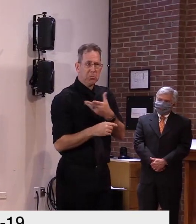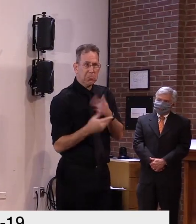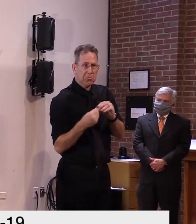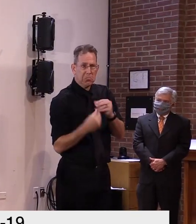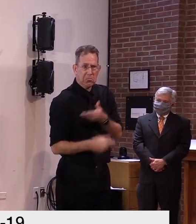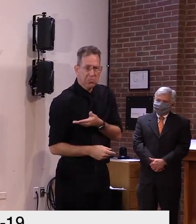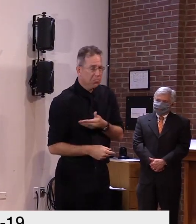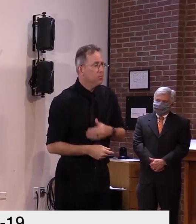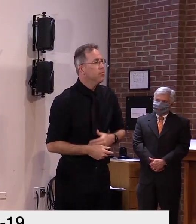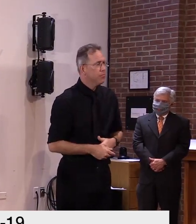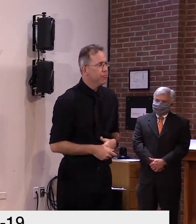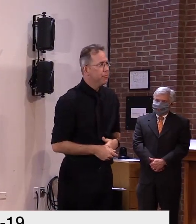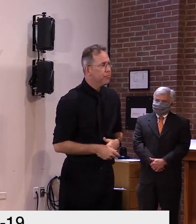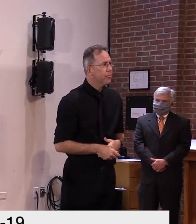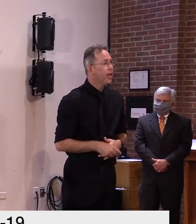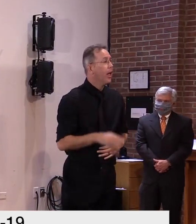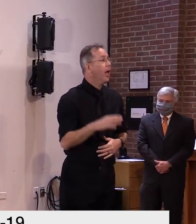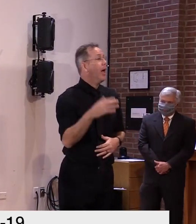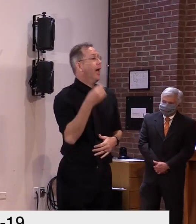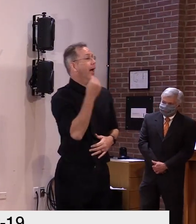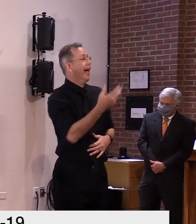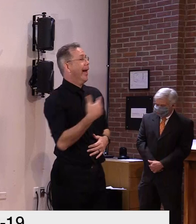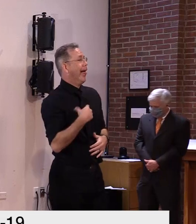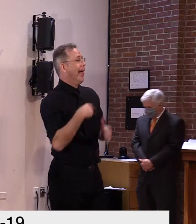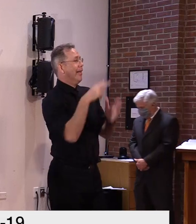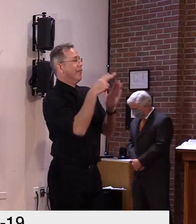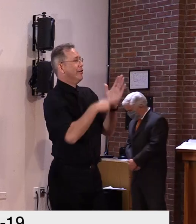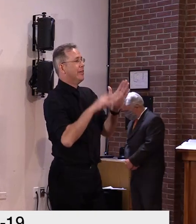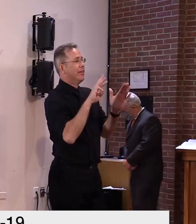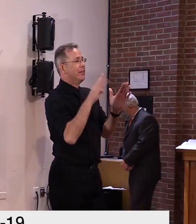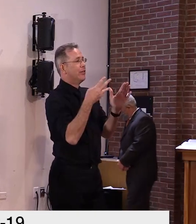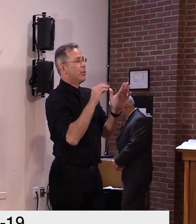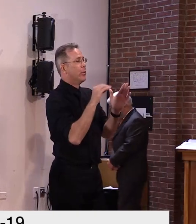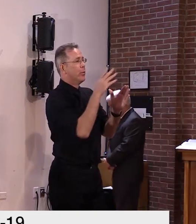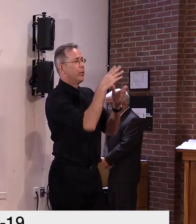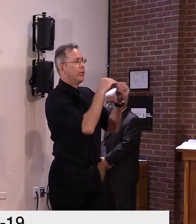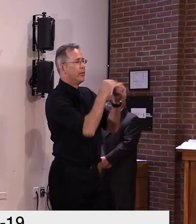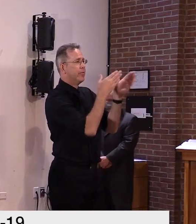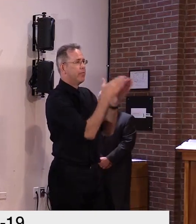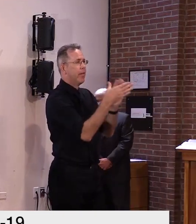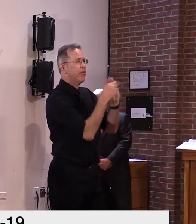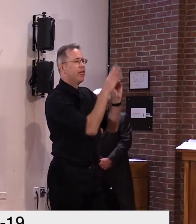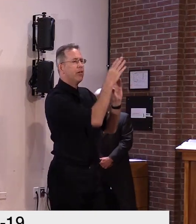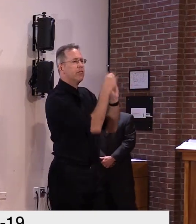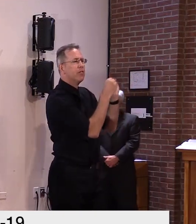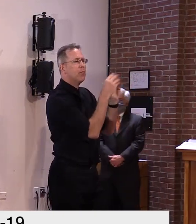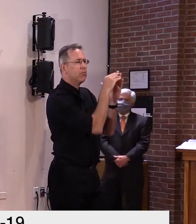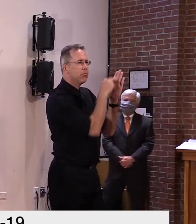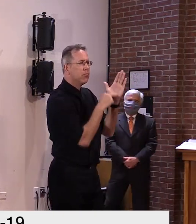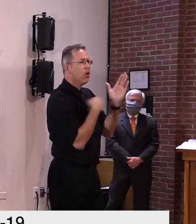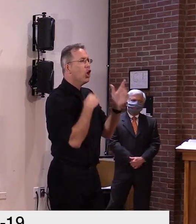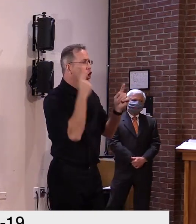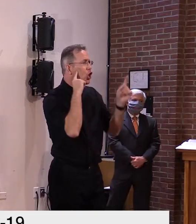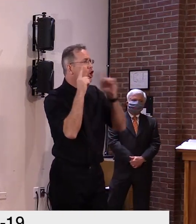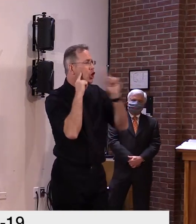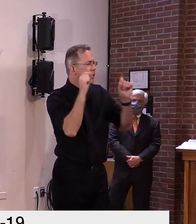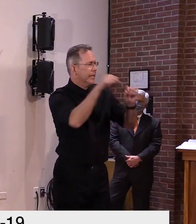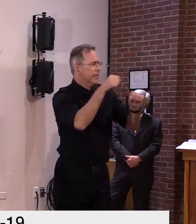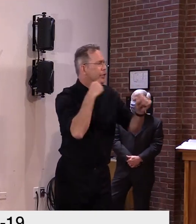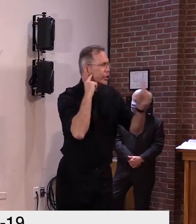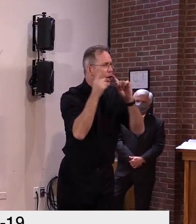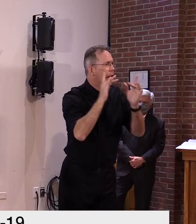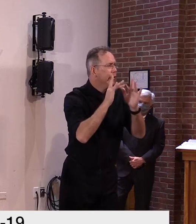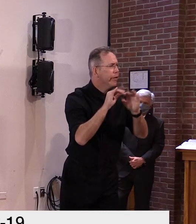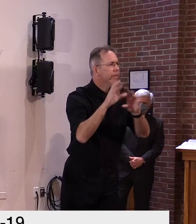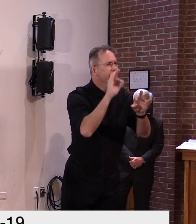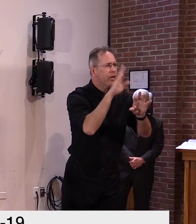You know, I haven't actually read the WHO's statement. I keep hearing about it all the time, so I'd like to look at it